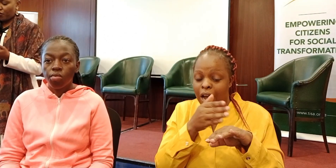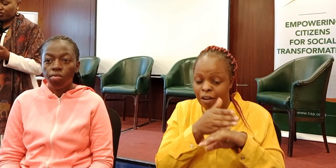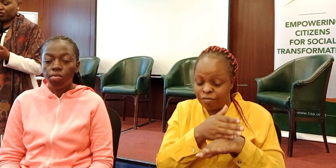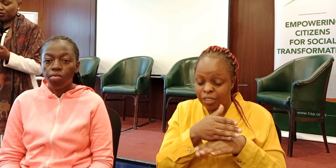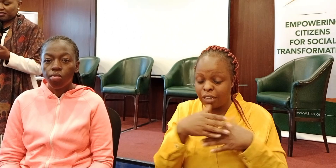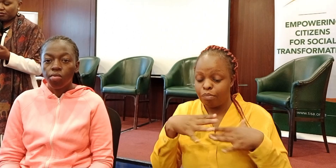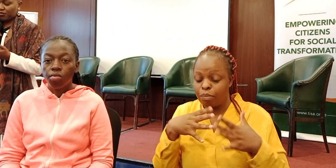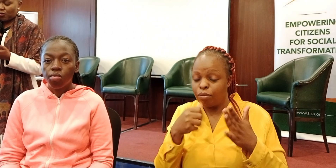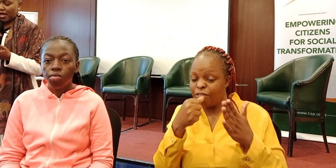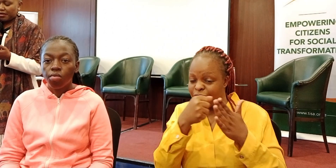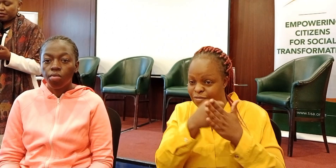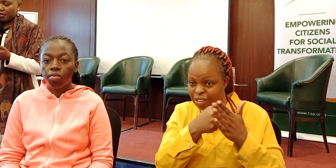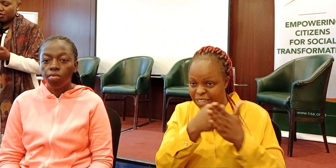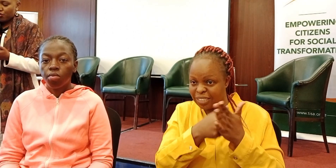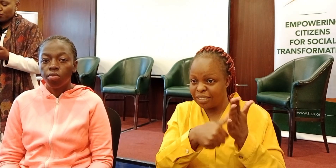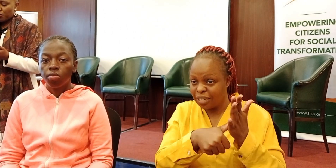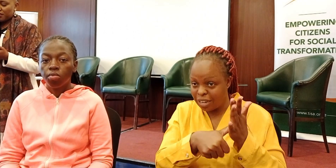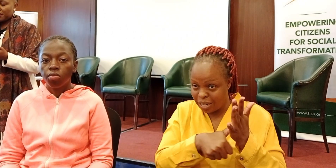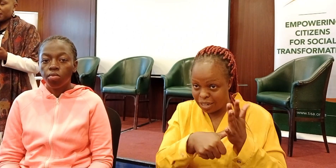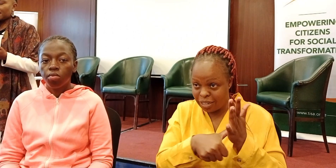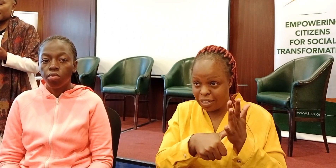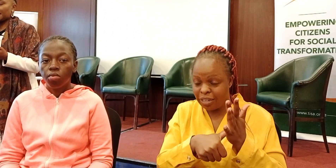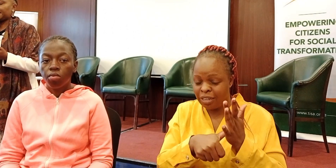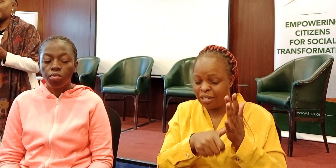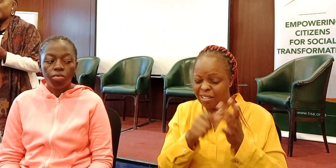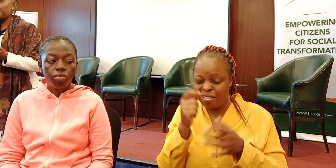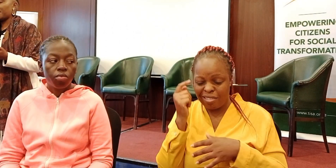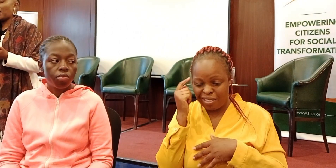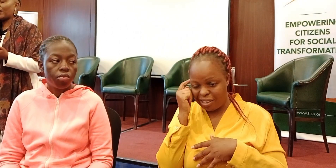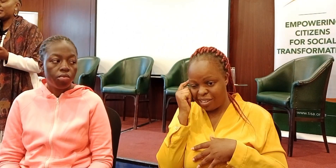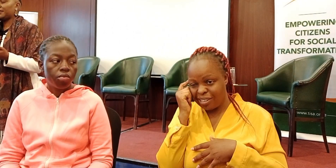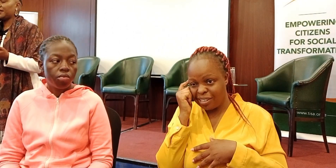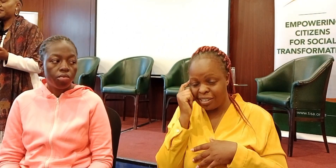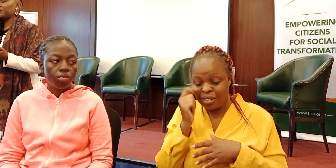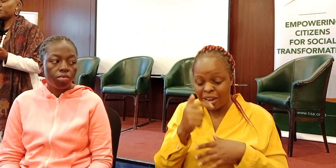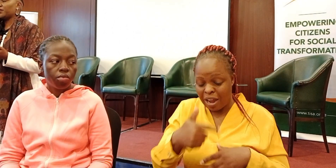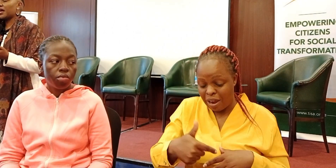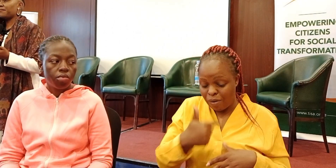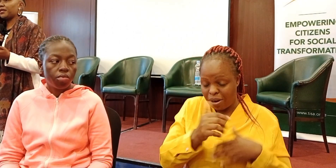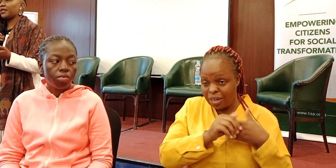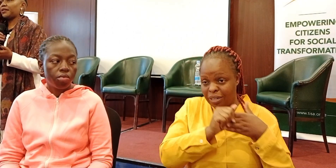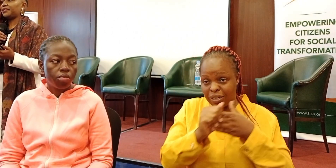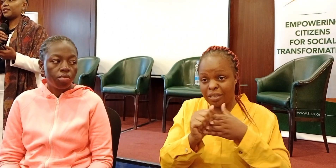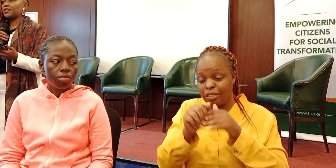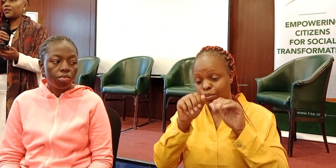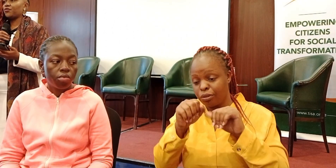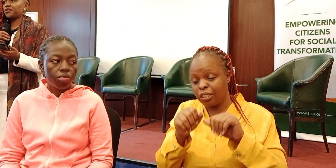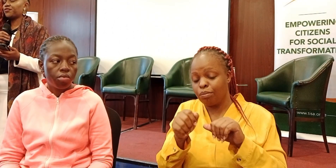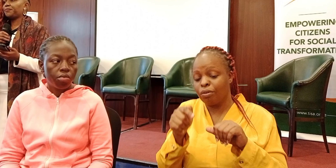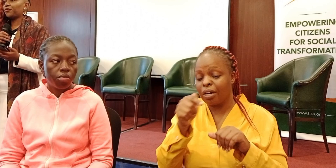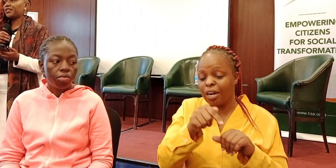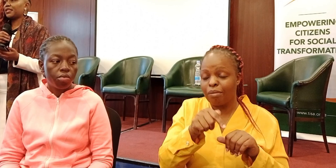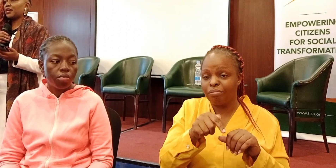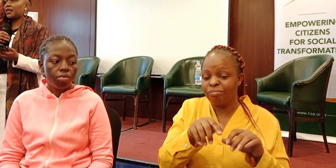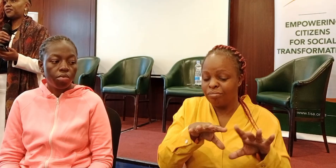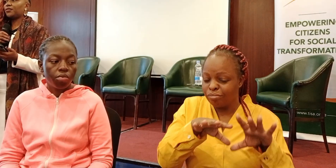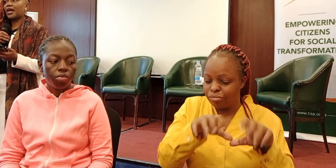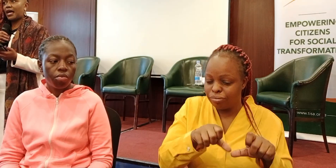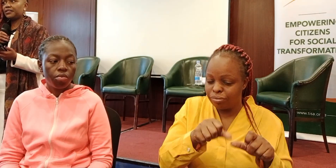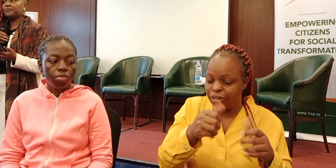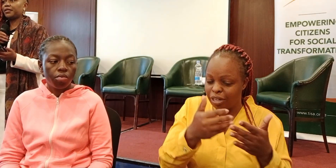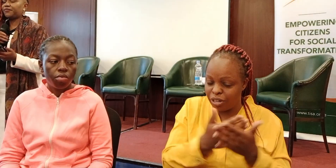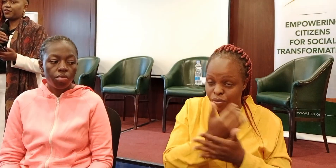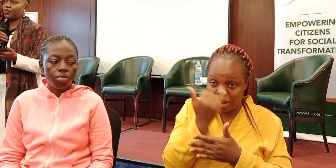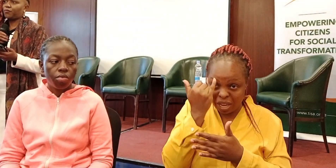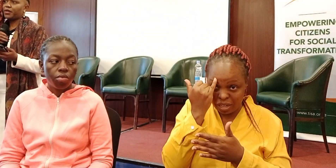had fought so hard, you would think that our leaders would come in and take in a new script of taking us to